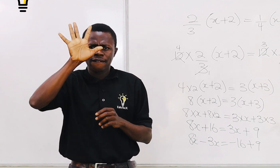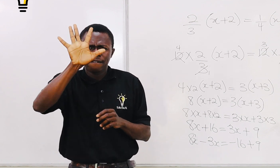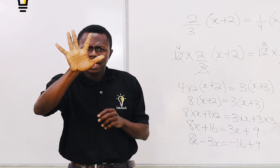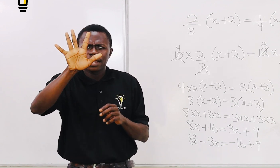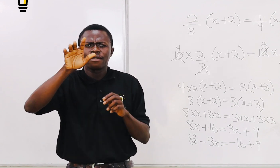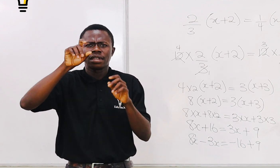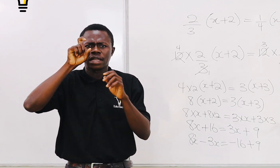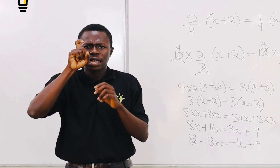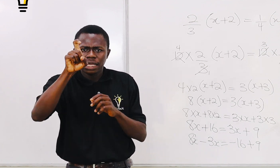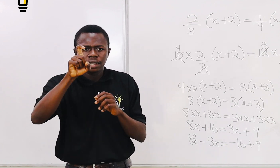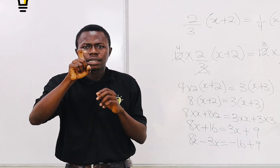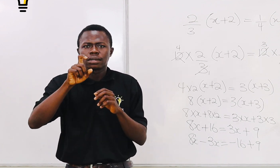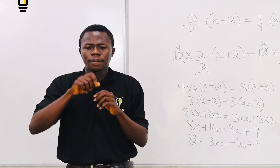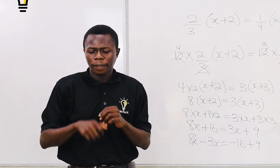The answer will be 5x.